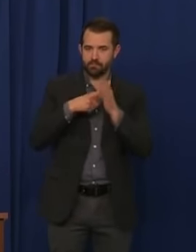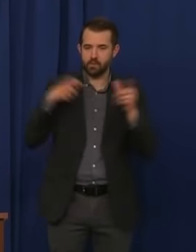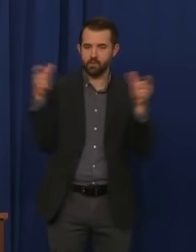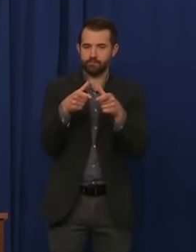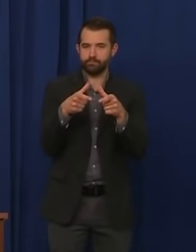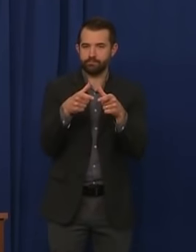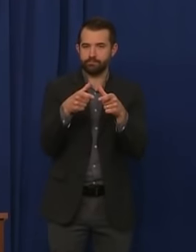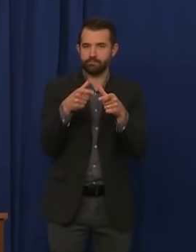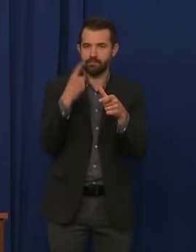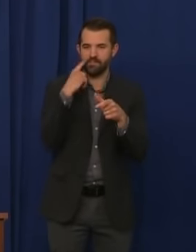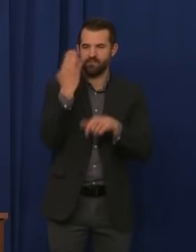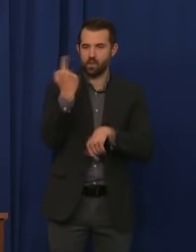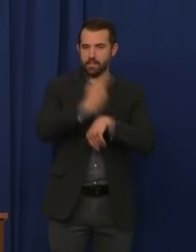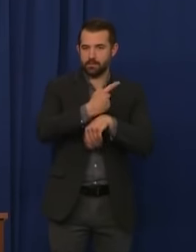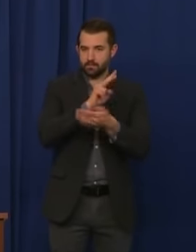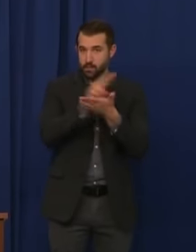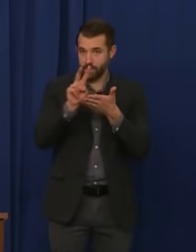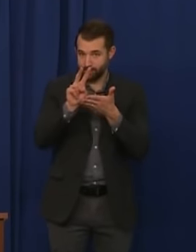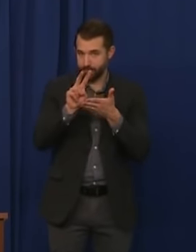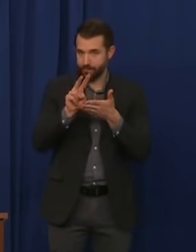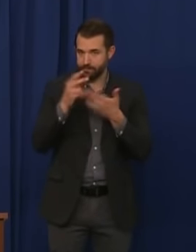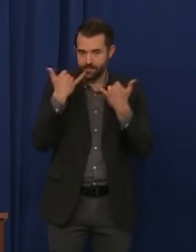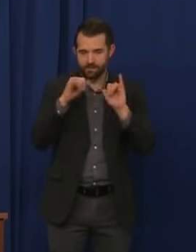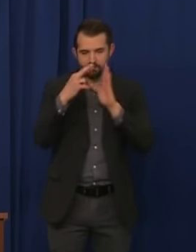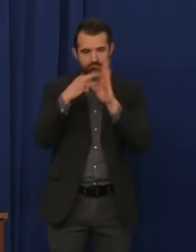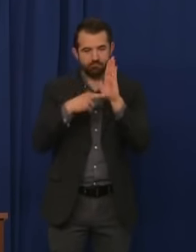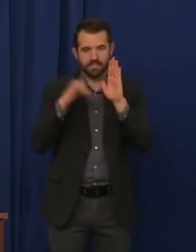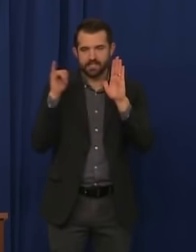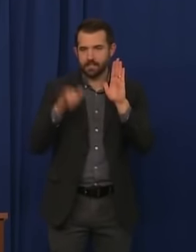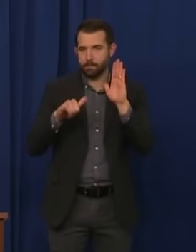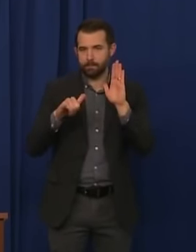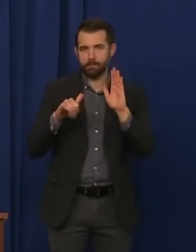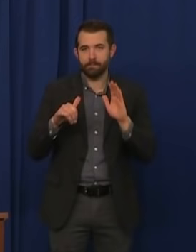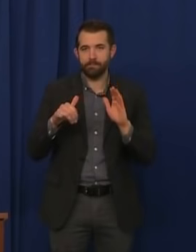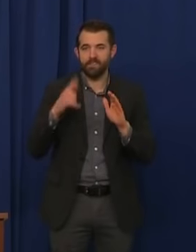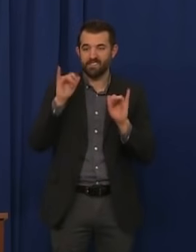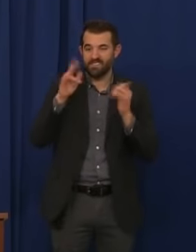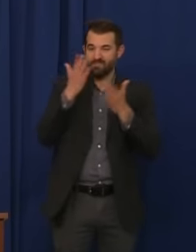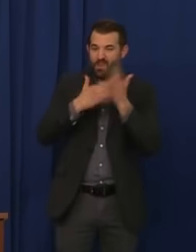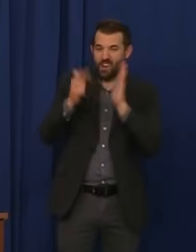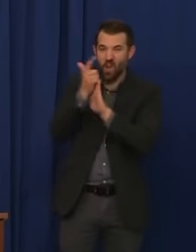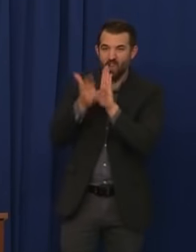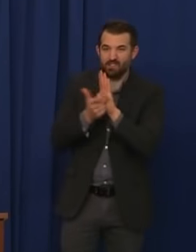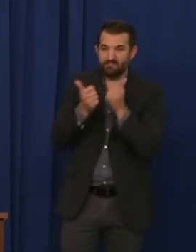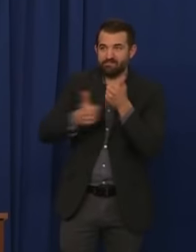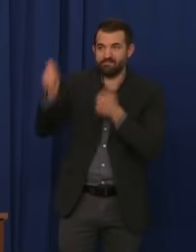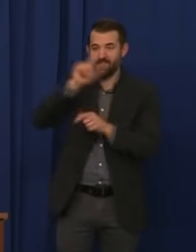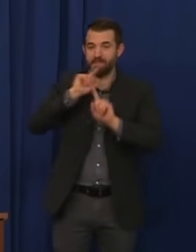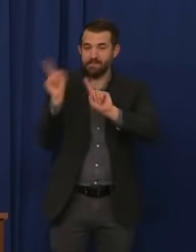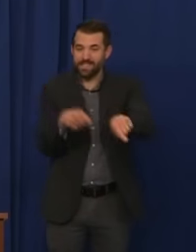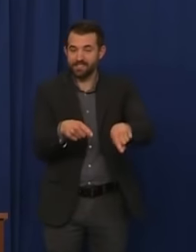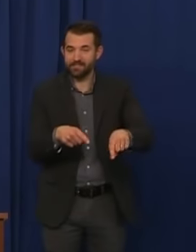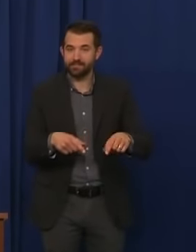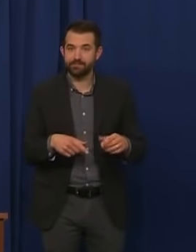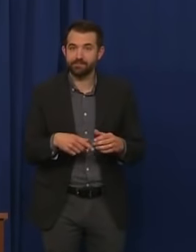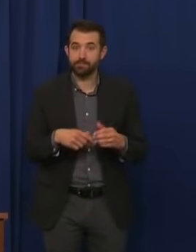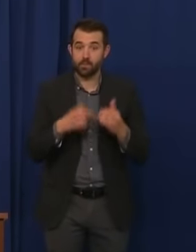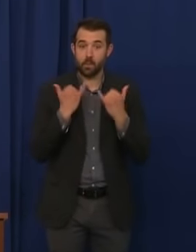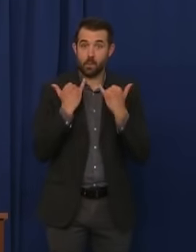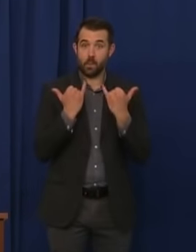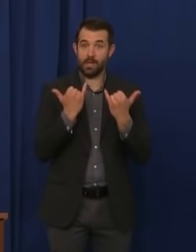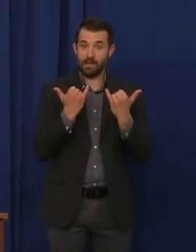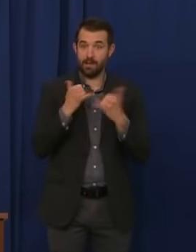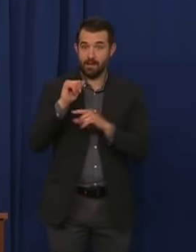14 days. That is still the rule. That's the law, basically, under the executive order. This is April